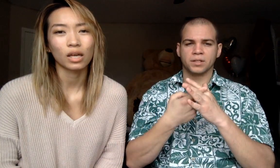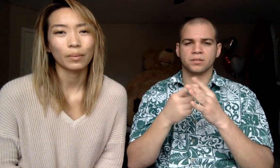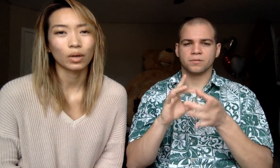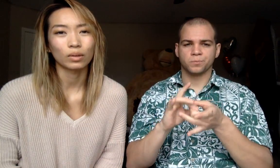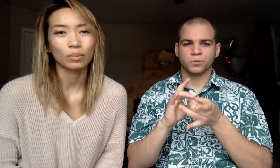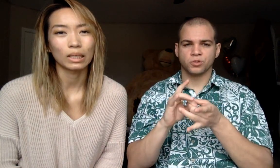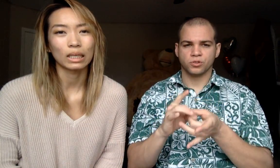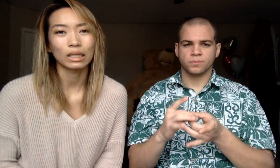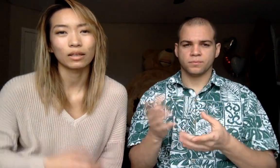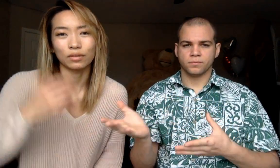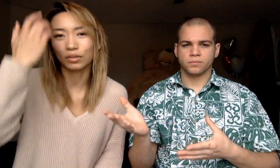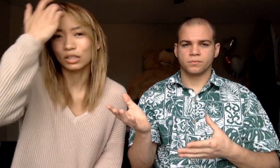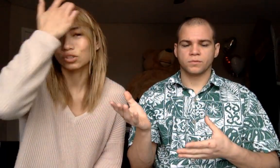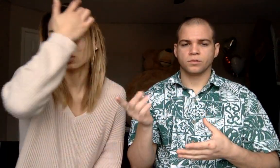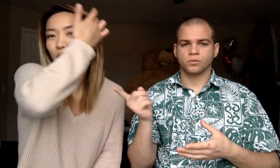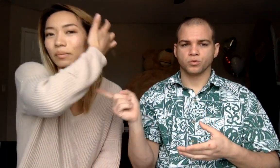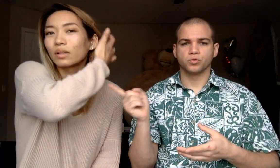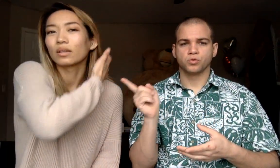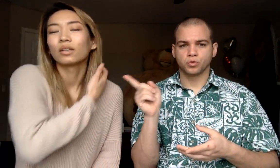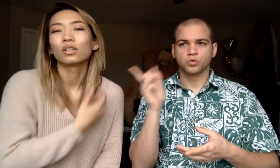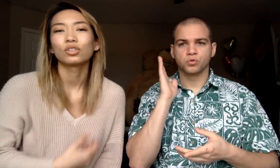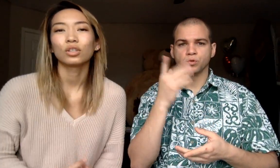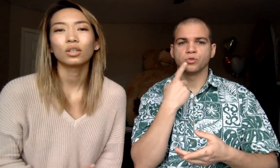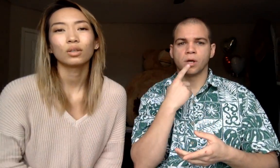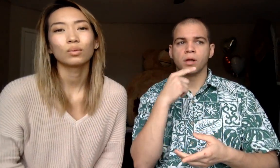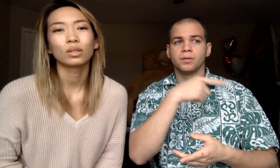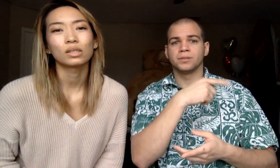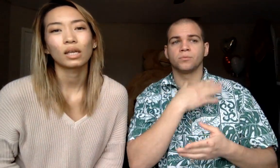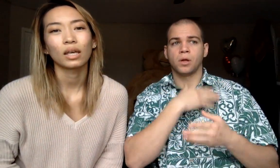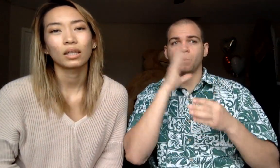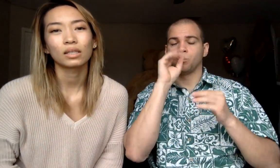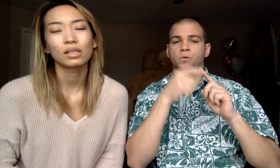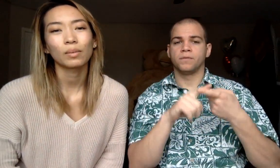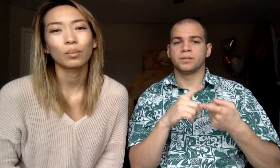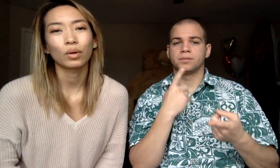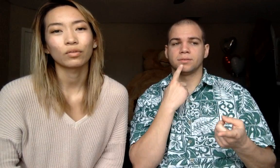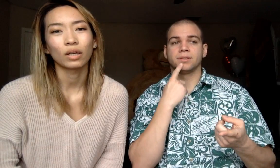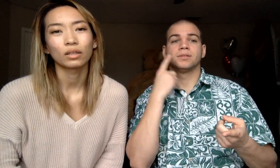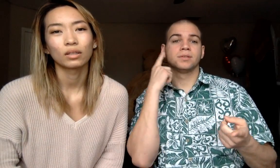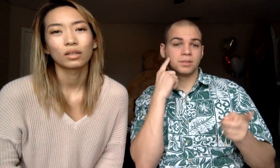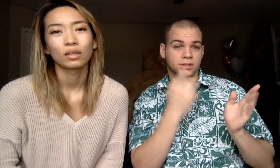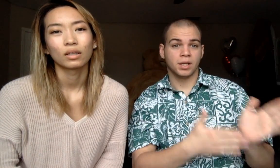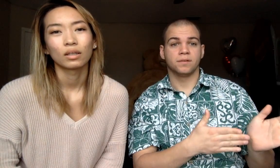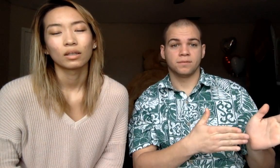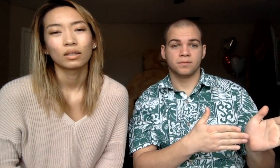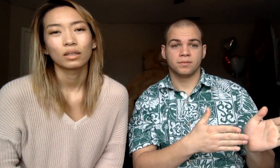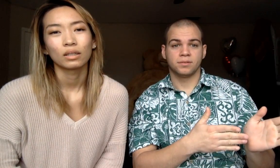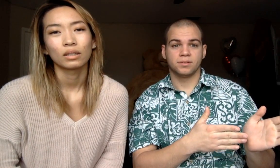in the beginning of the relationship, she would say, this is my boyfriend. He's